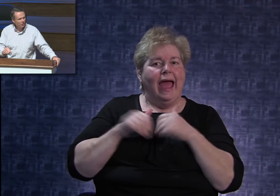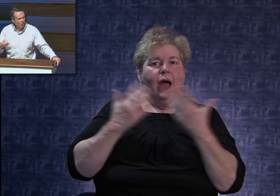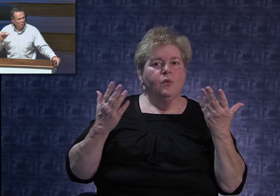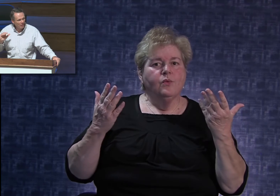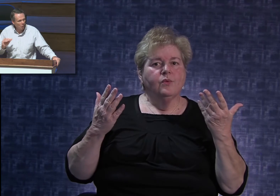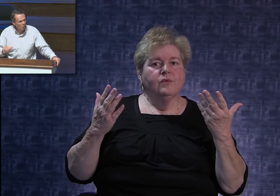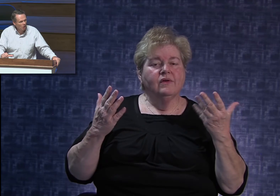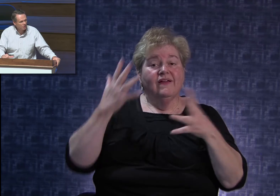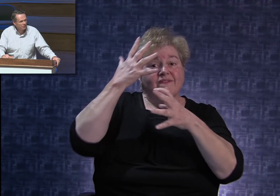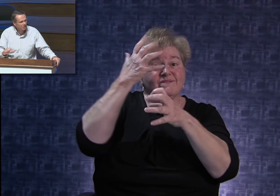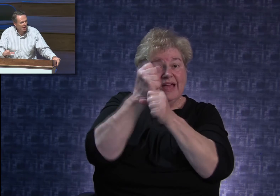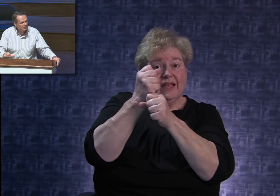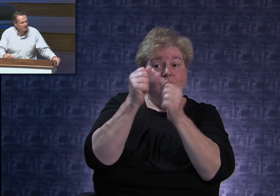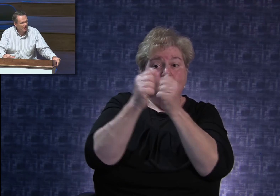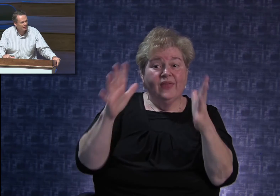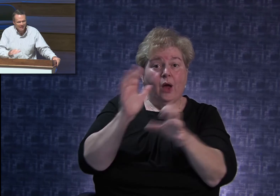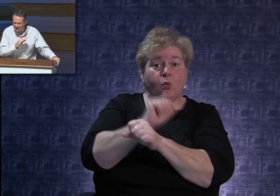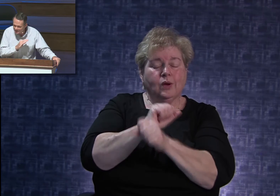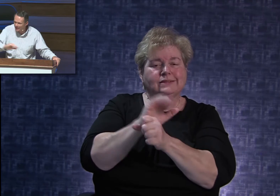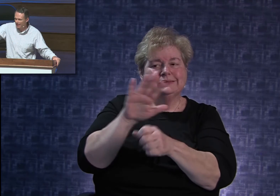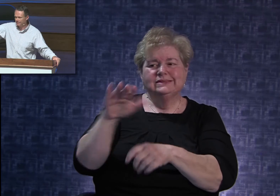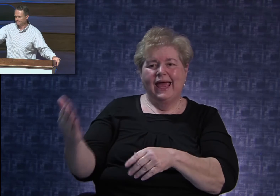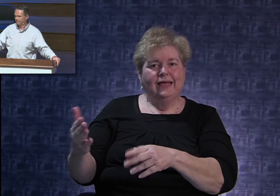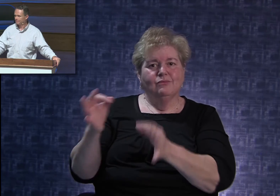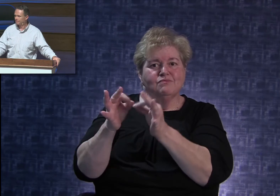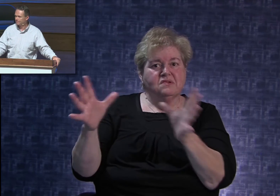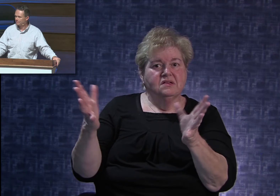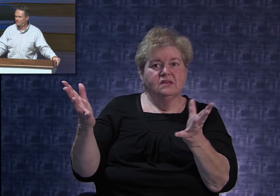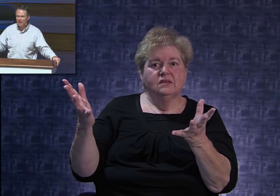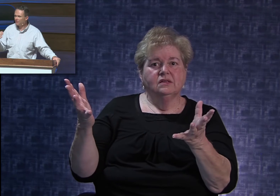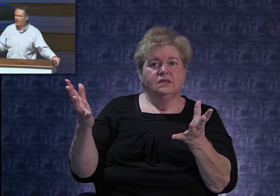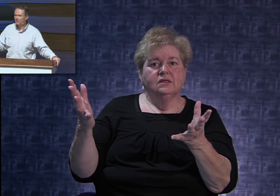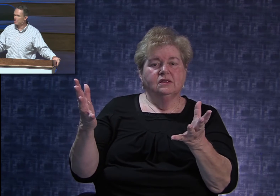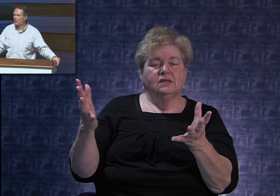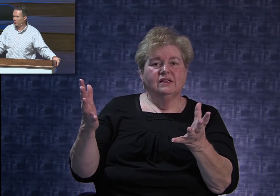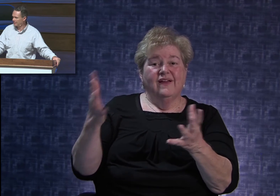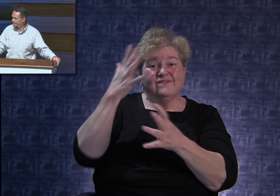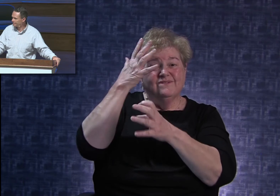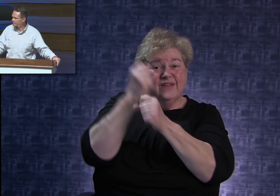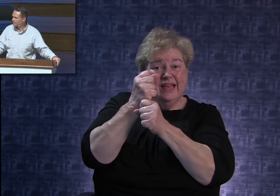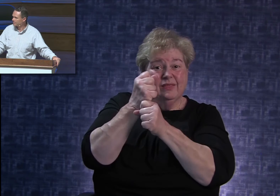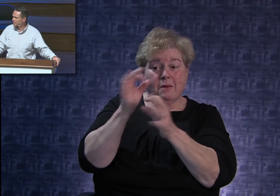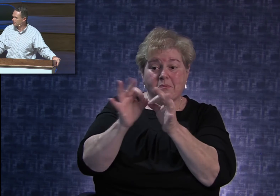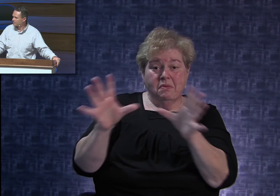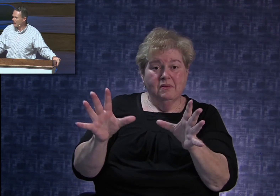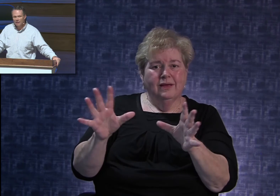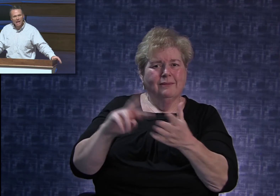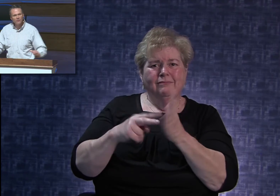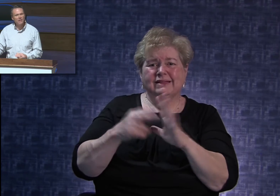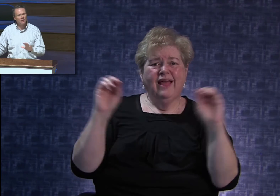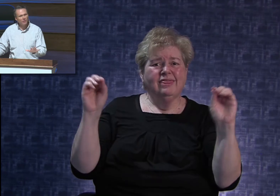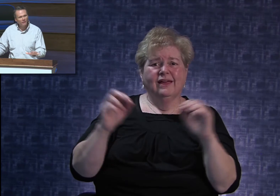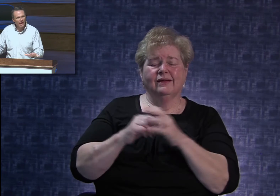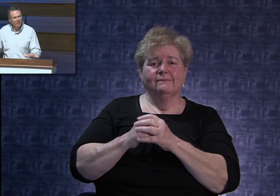Faith without works, James says, is dead. Dead faith does nothing. A